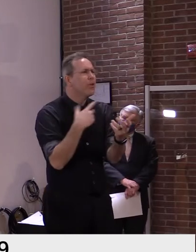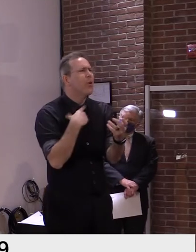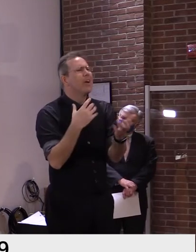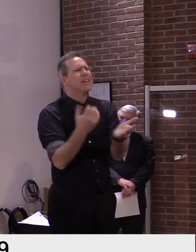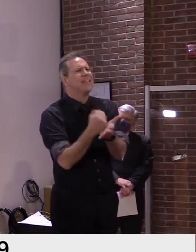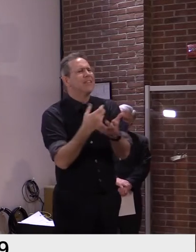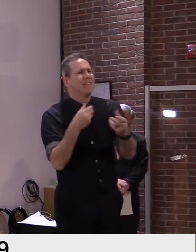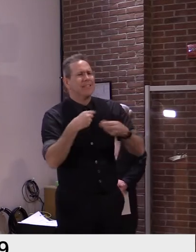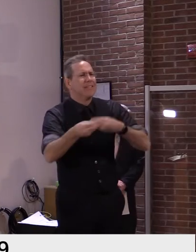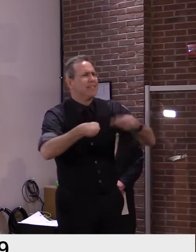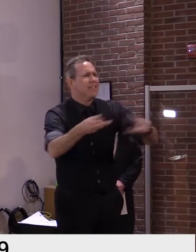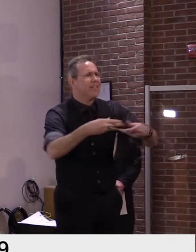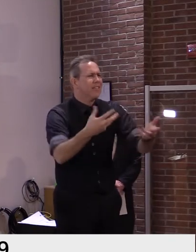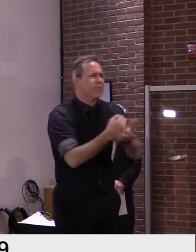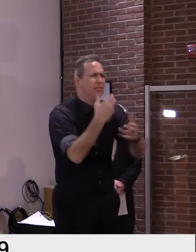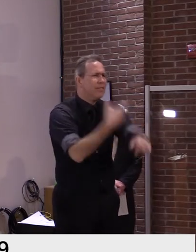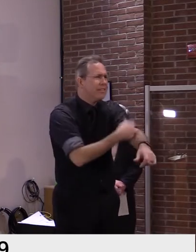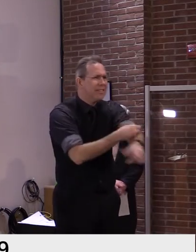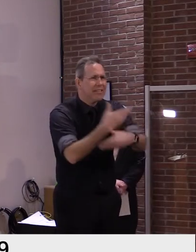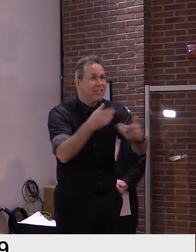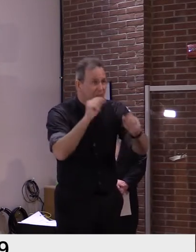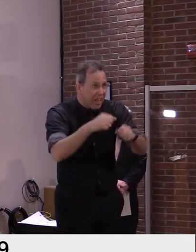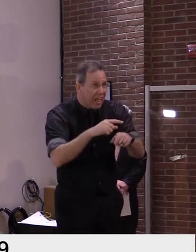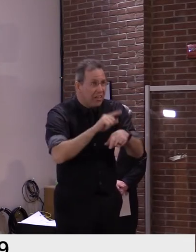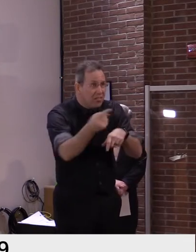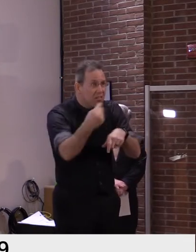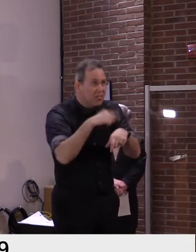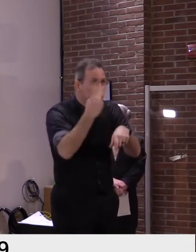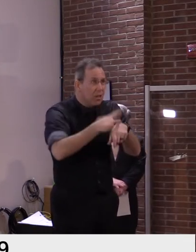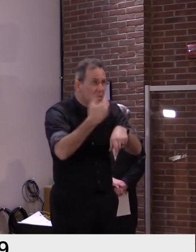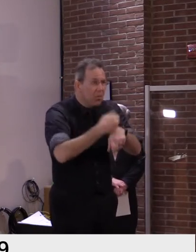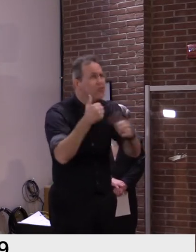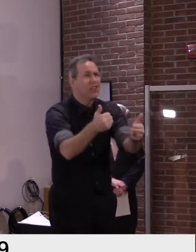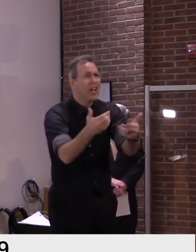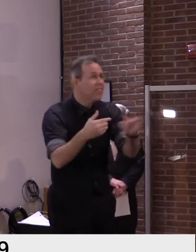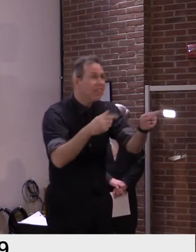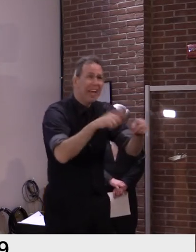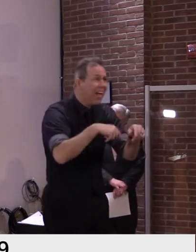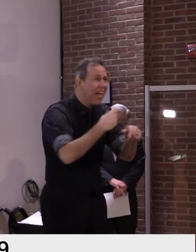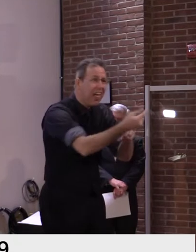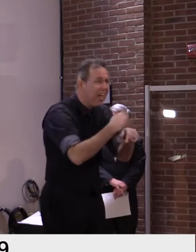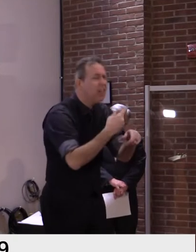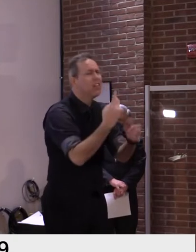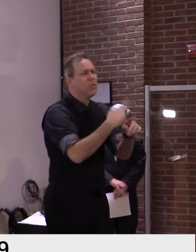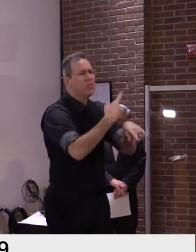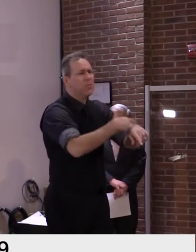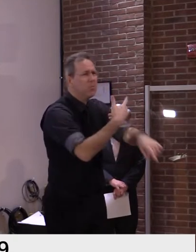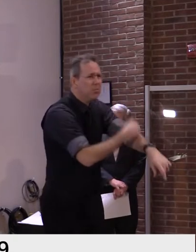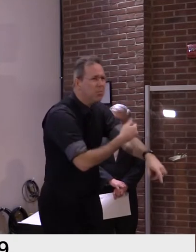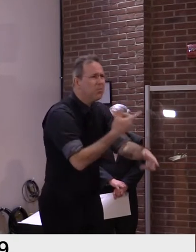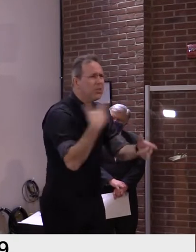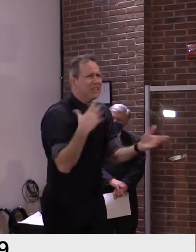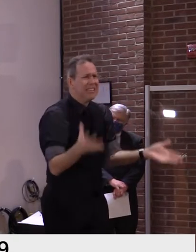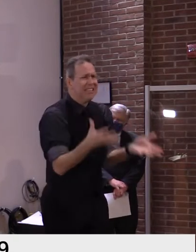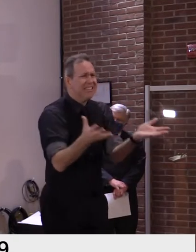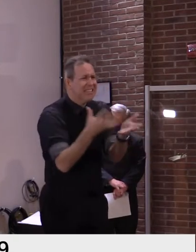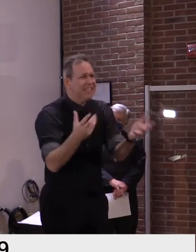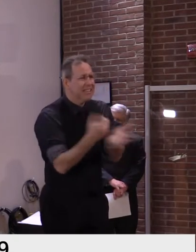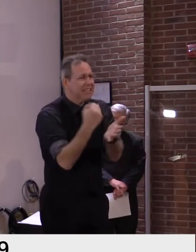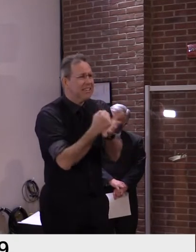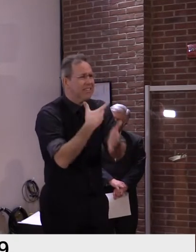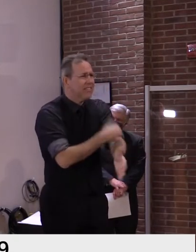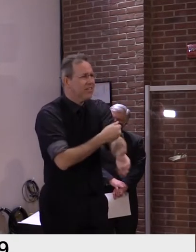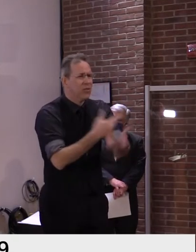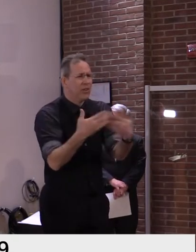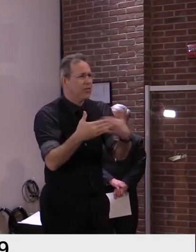be fine. It doesn't have to select a place or a population necessarily. With regard to the second dose from the